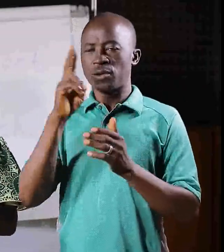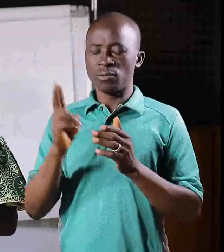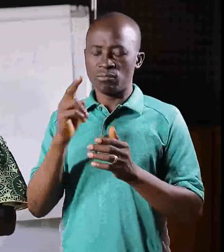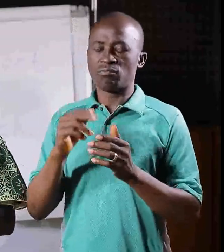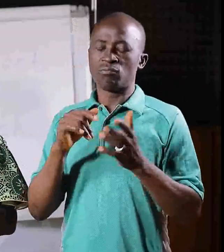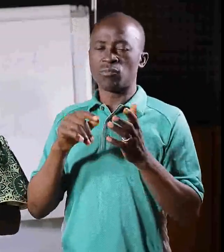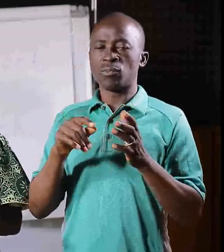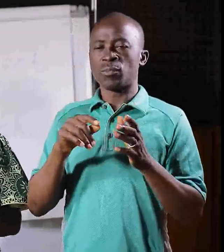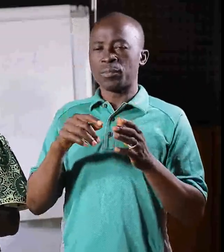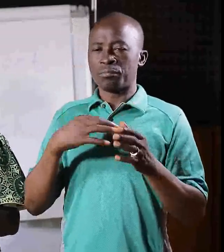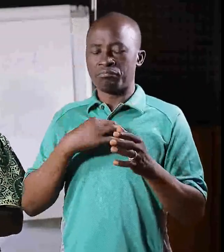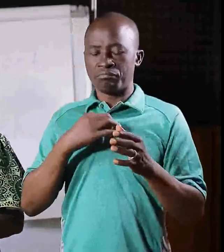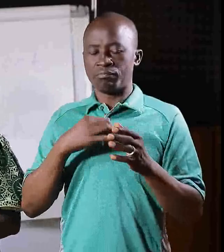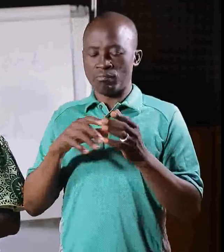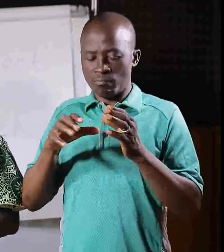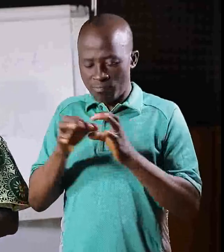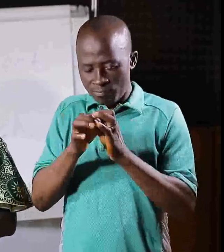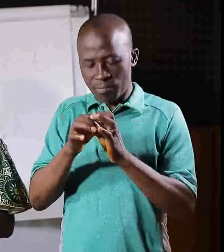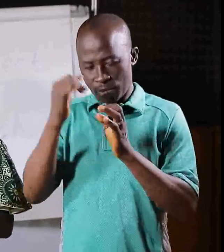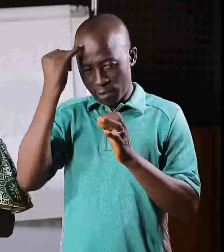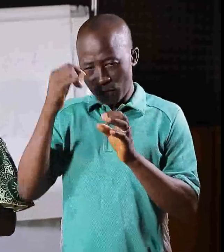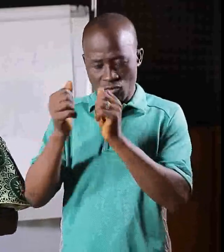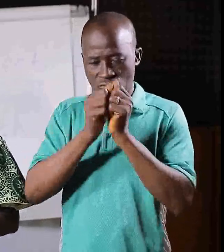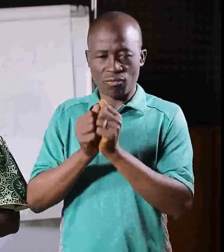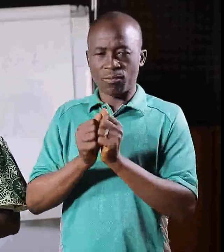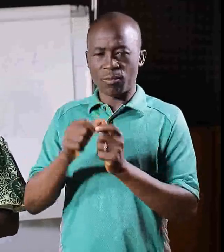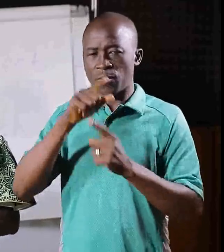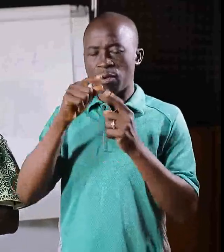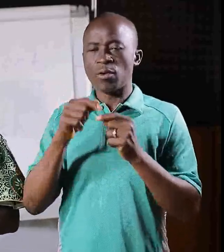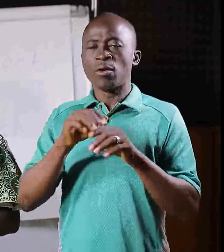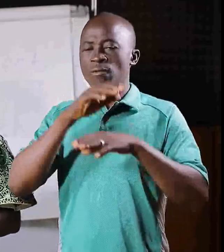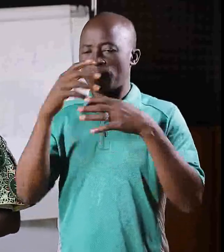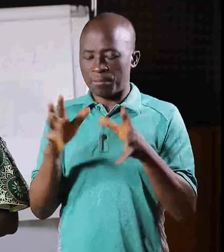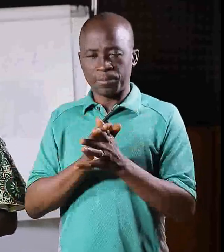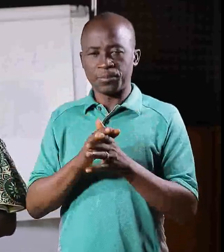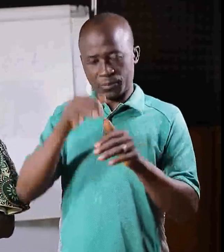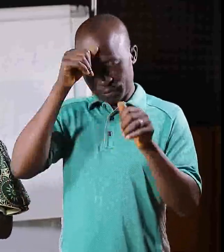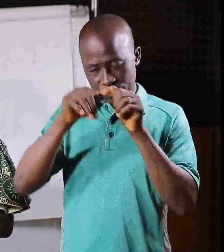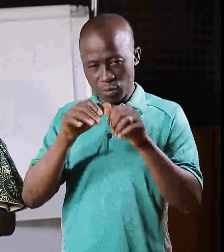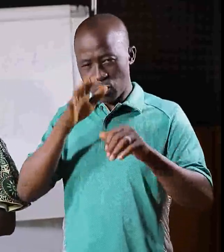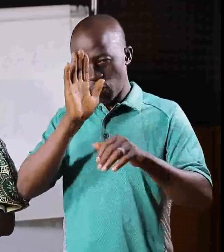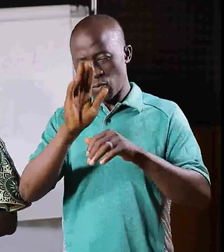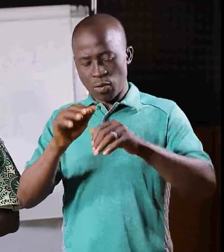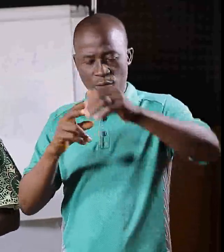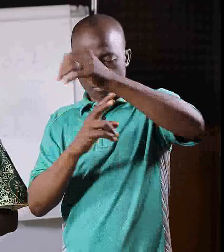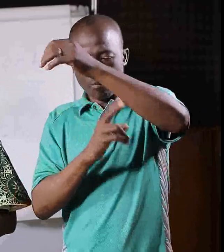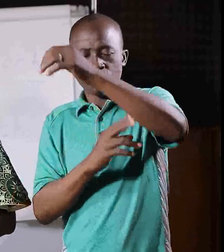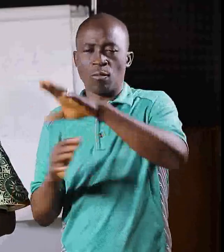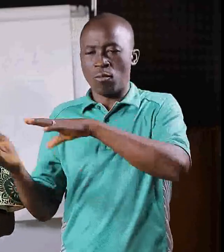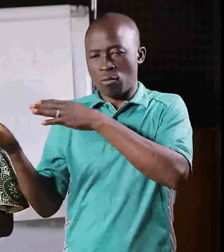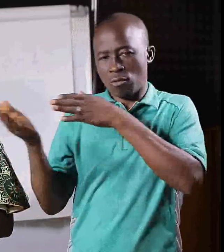needle and stitch the ideas together. When you are done stitching, remember your bridges. They will further carry